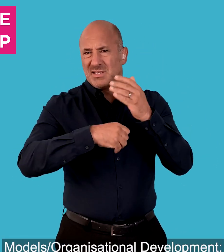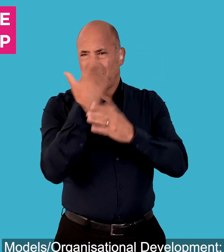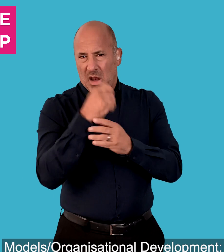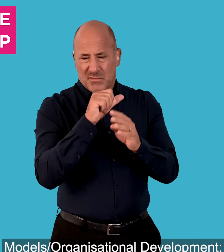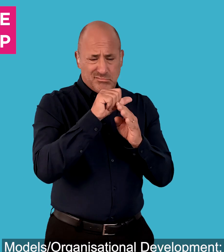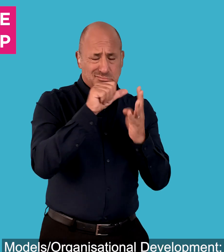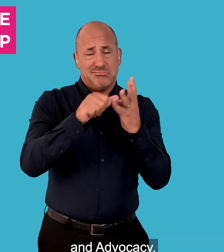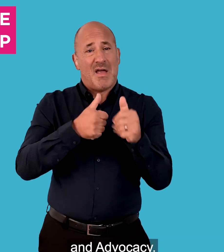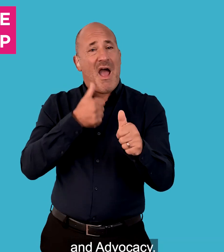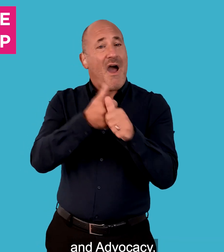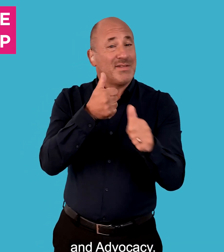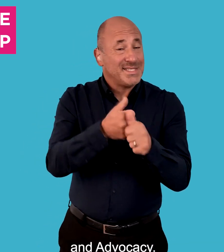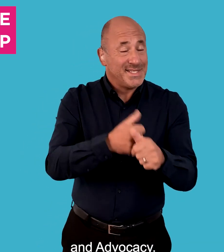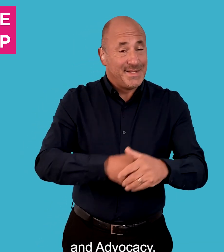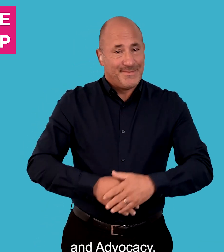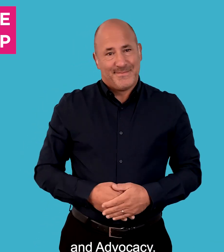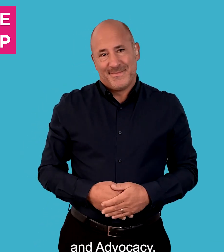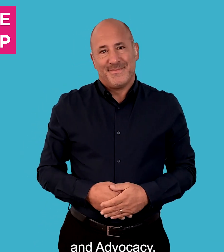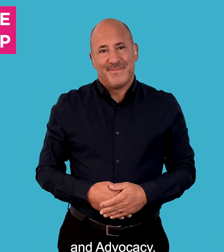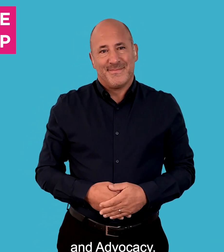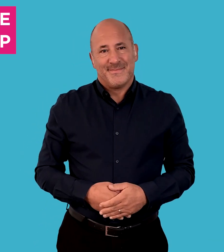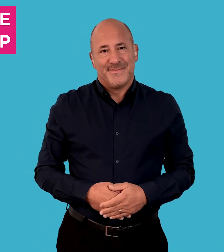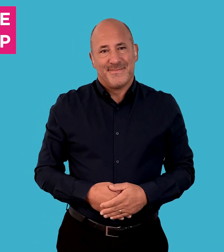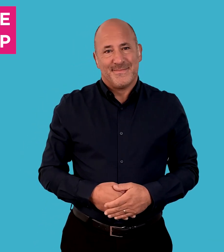model/organisational development, and advocacy.